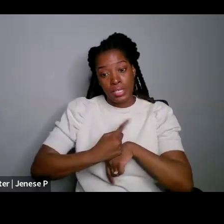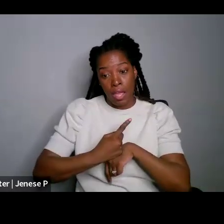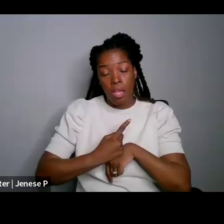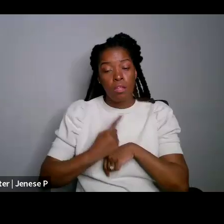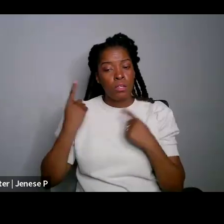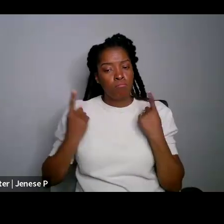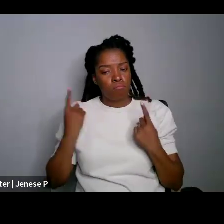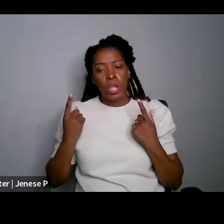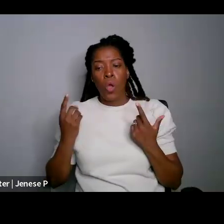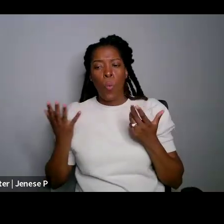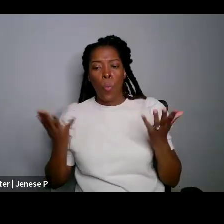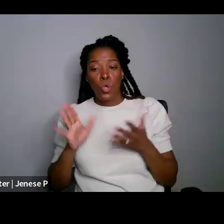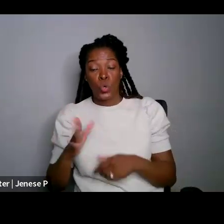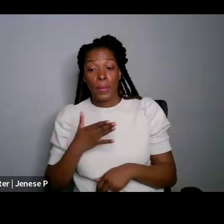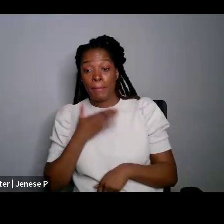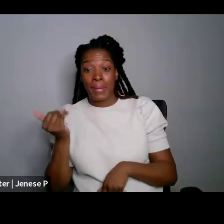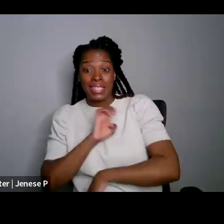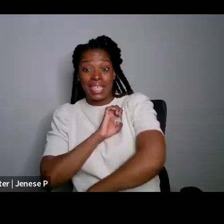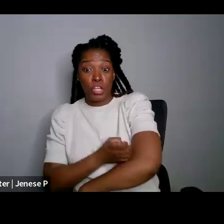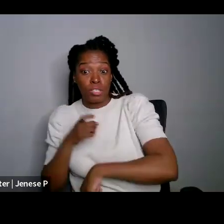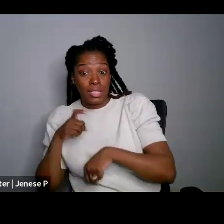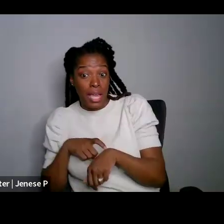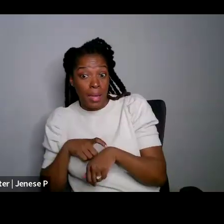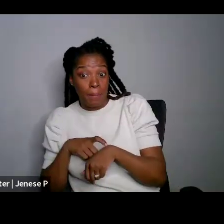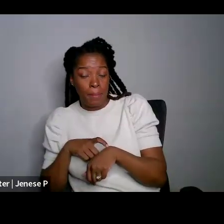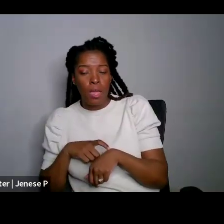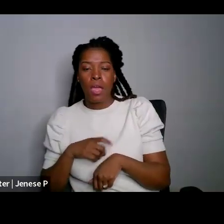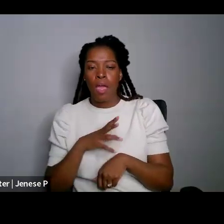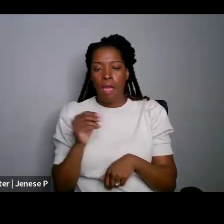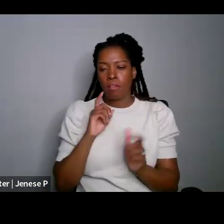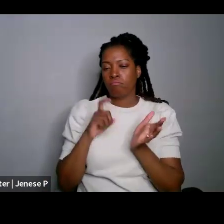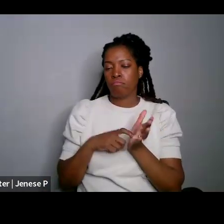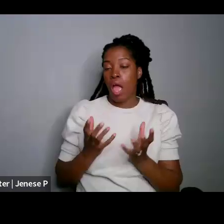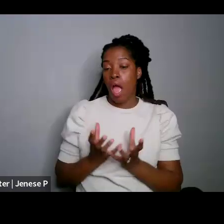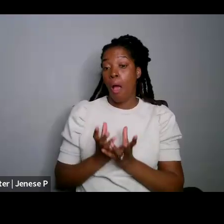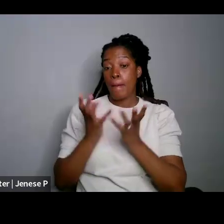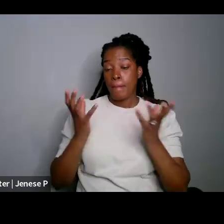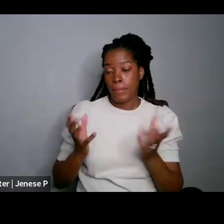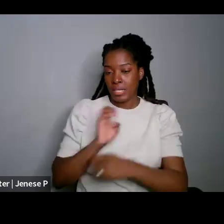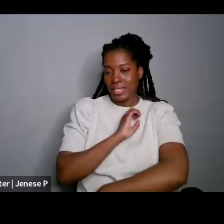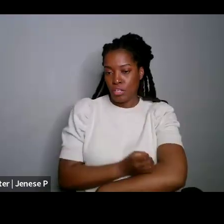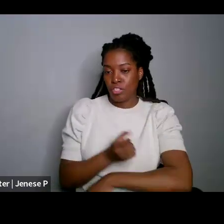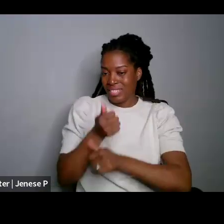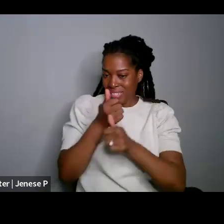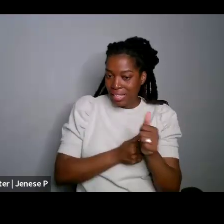best energy times, and then sort of tracking how much energy each task takes.